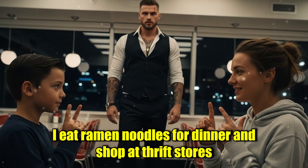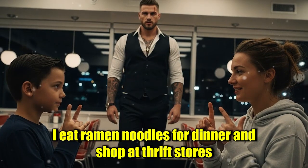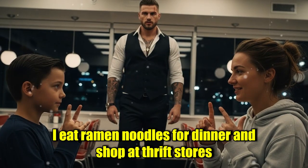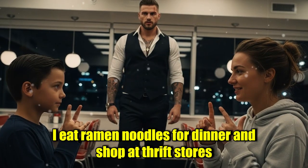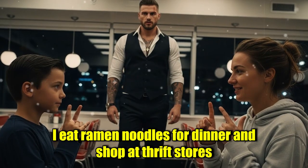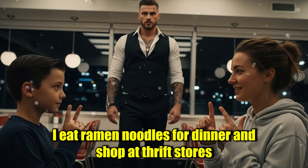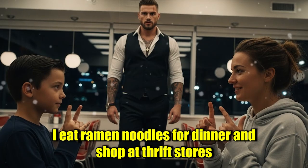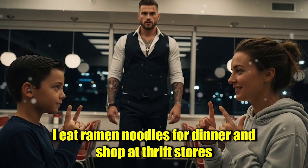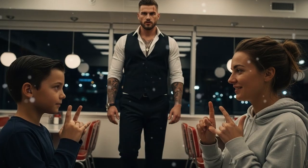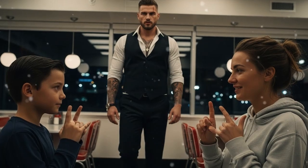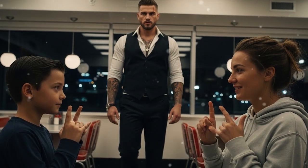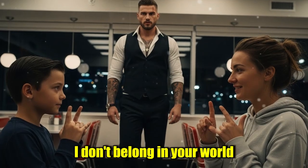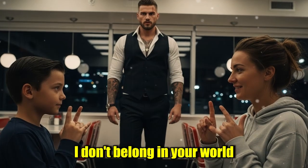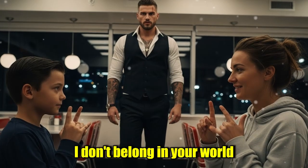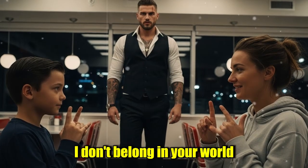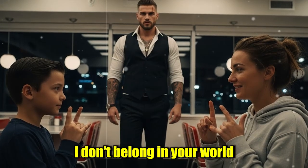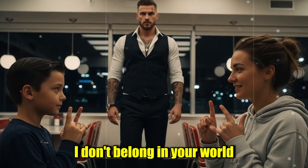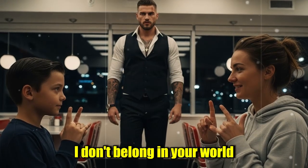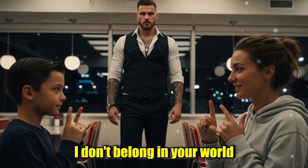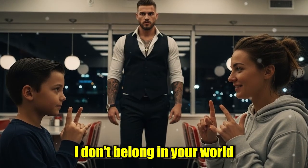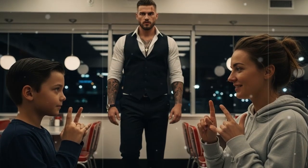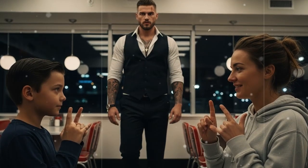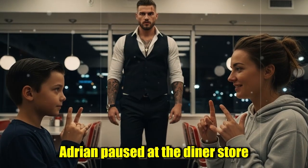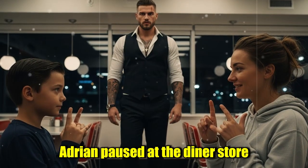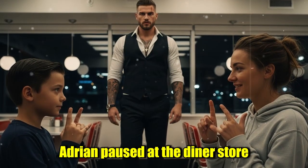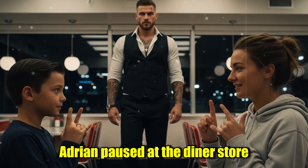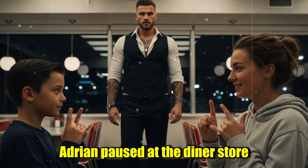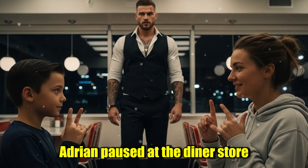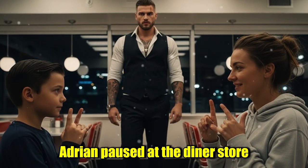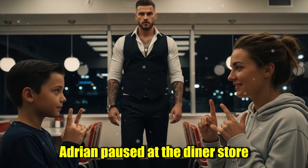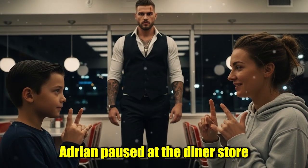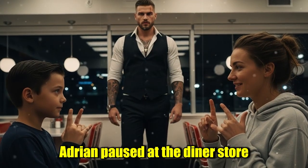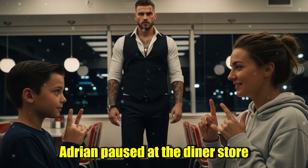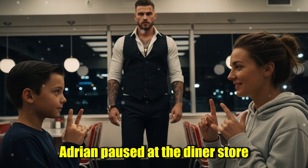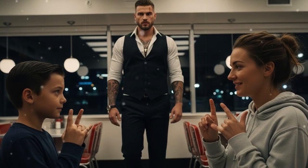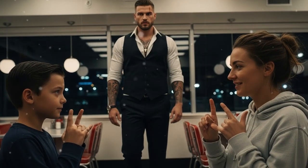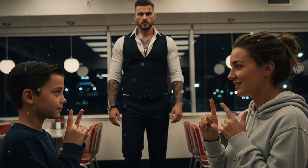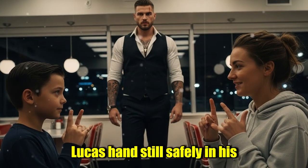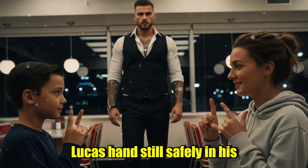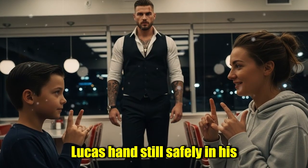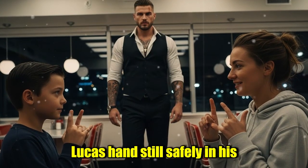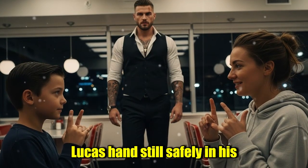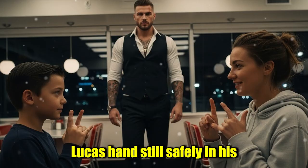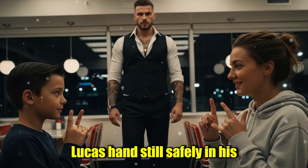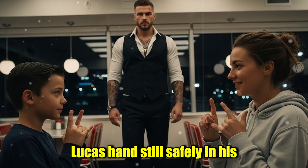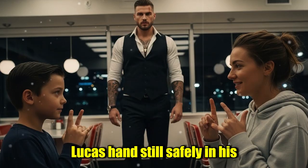and shop at thrift stores. I don't belong in your world. Adrian paused at the diner's door, Luca's hand still safely